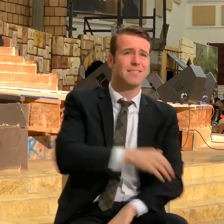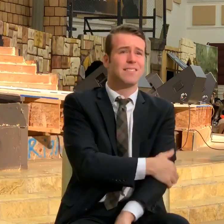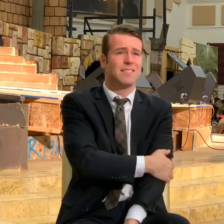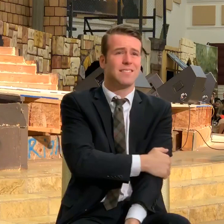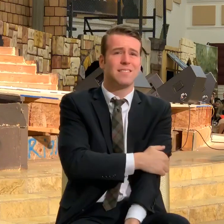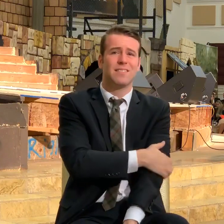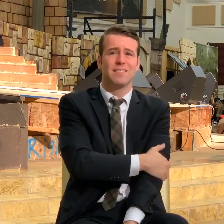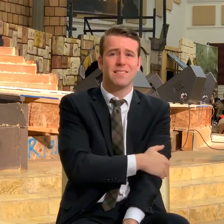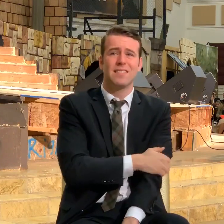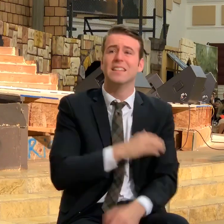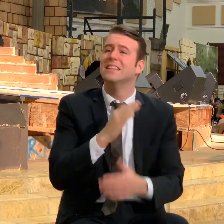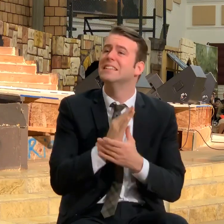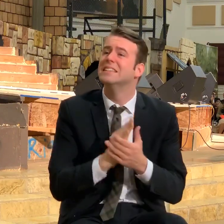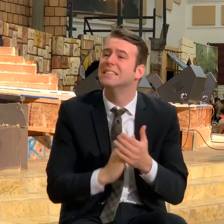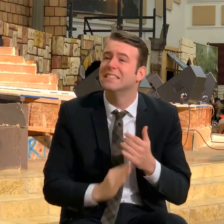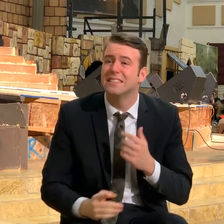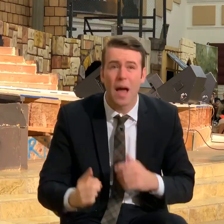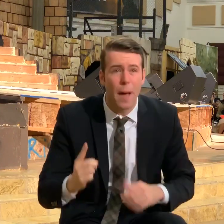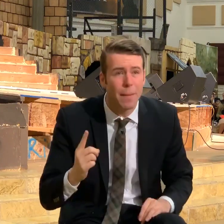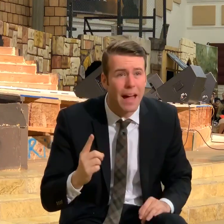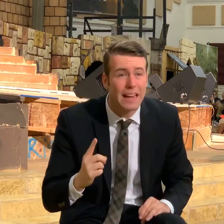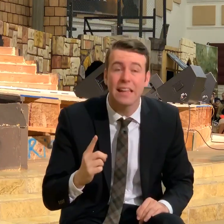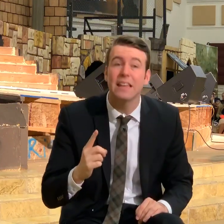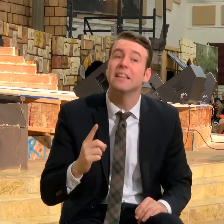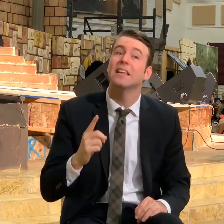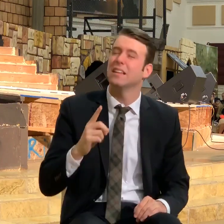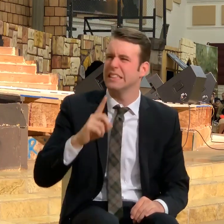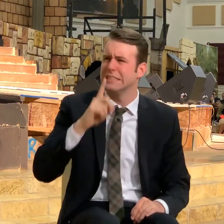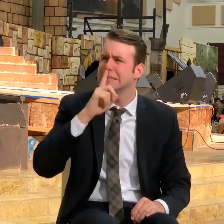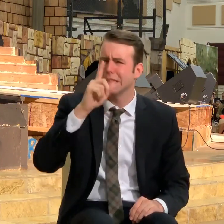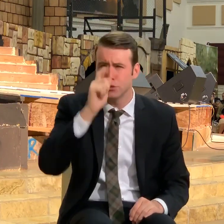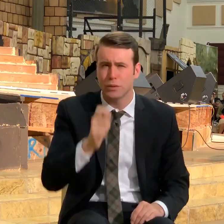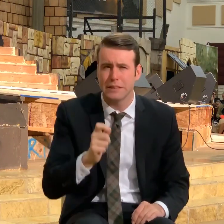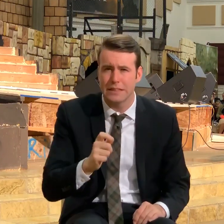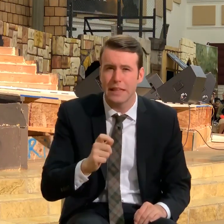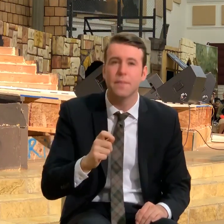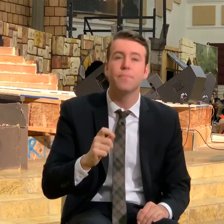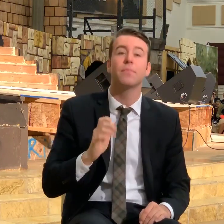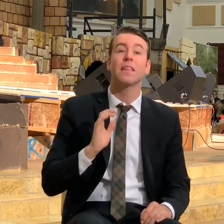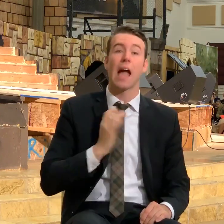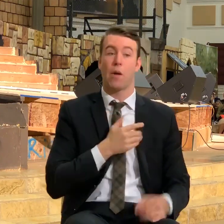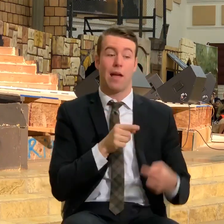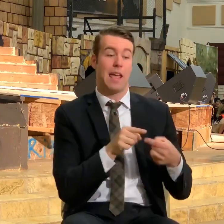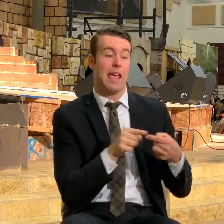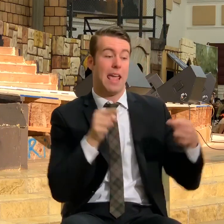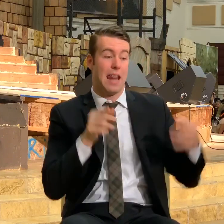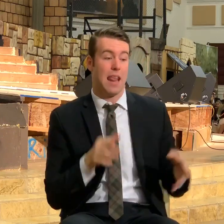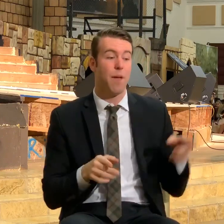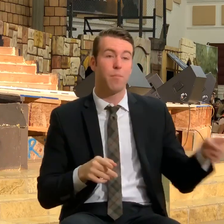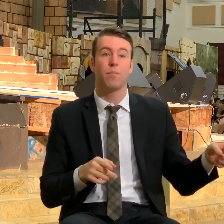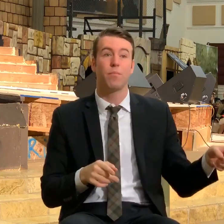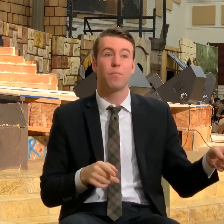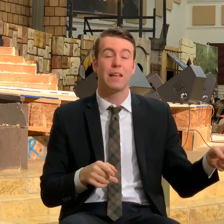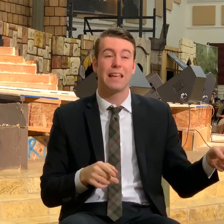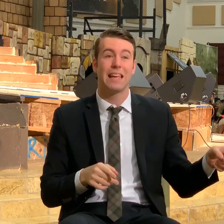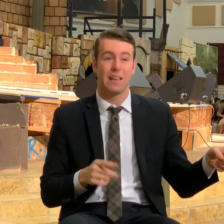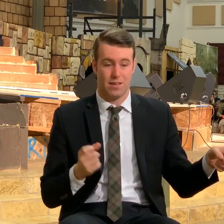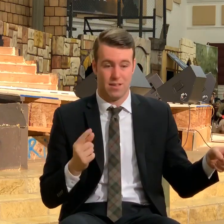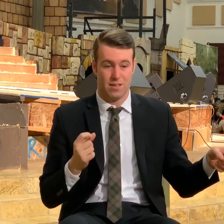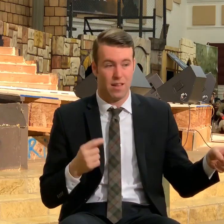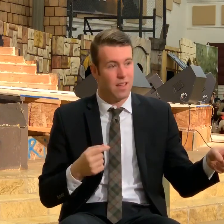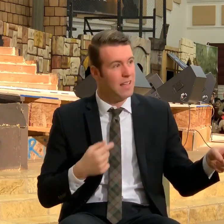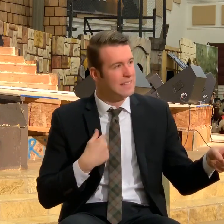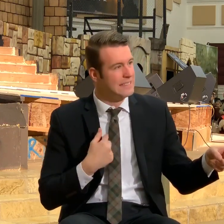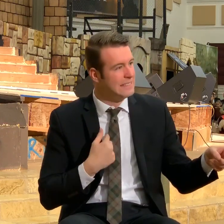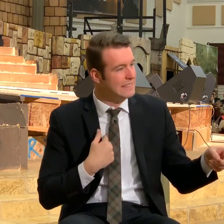somebody. And isn't it interesting that our enemies don't seem to hurt us as much